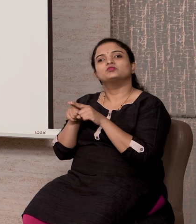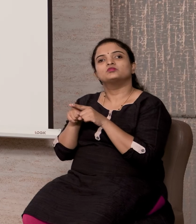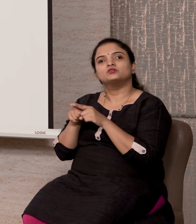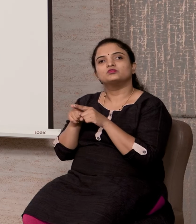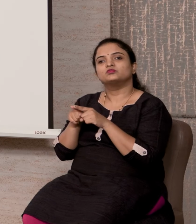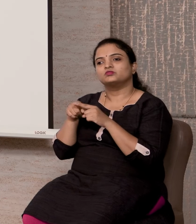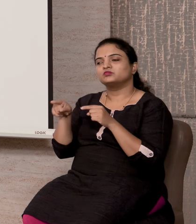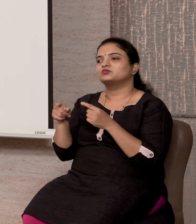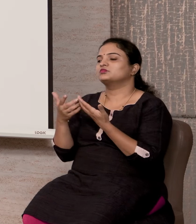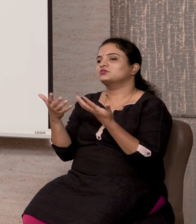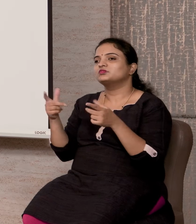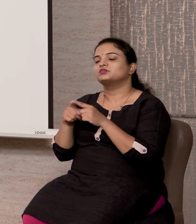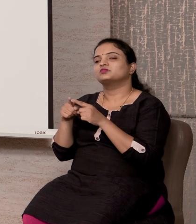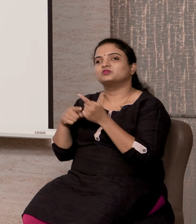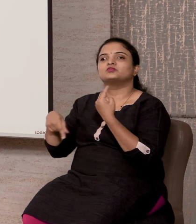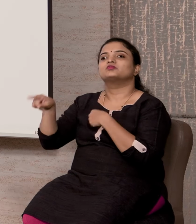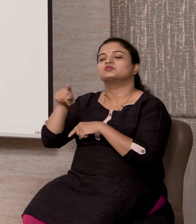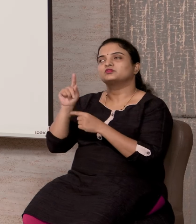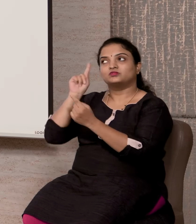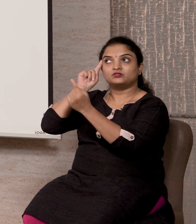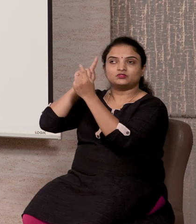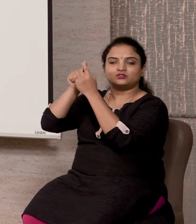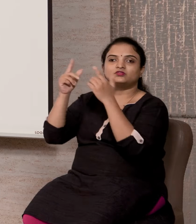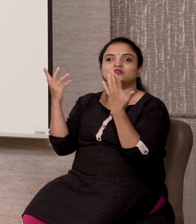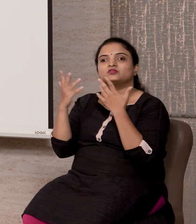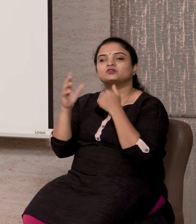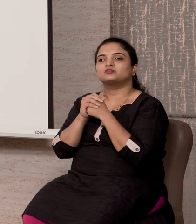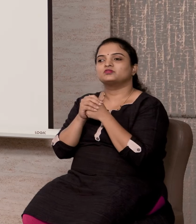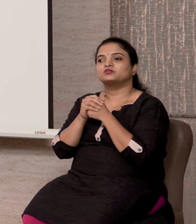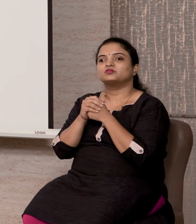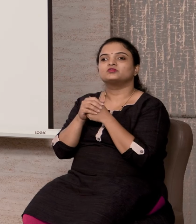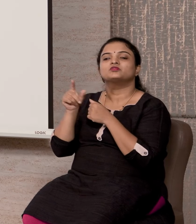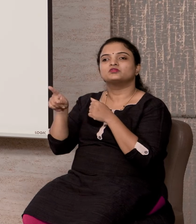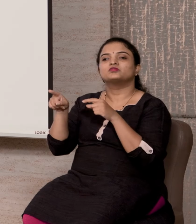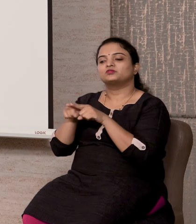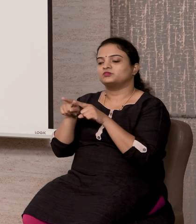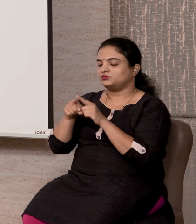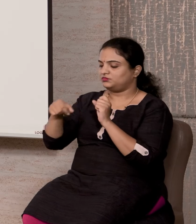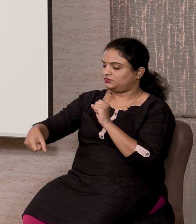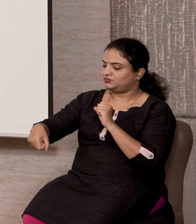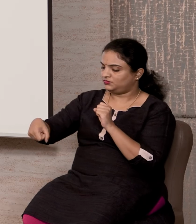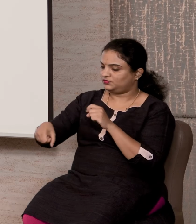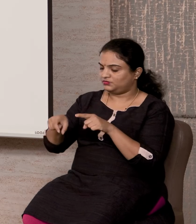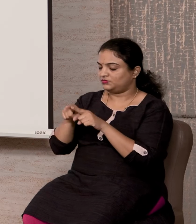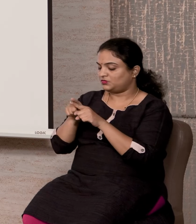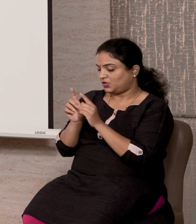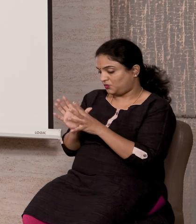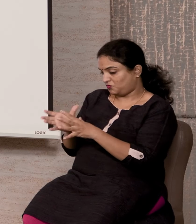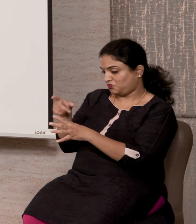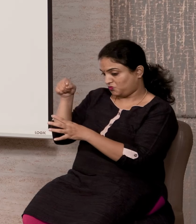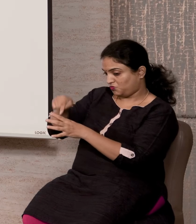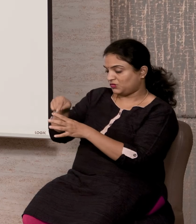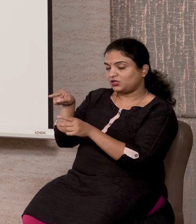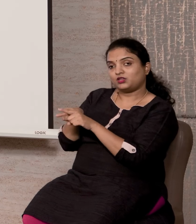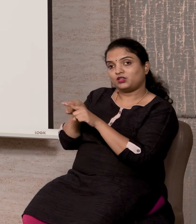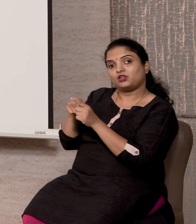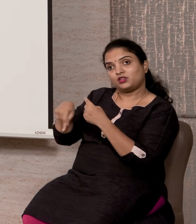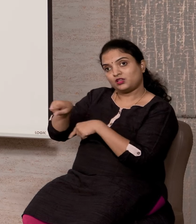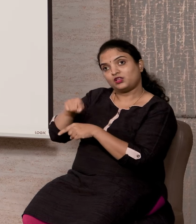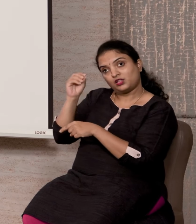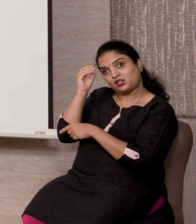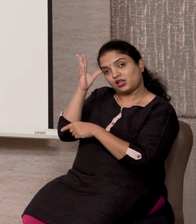is generic for everyone, right? The aim of this type of games, this bucket, is to first sensitize and make students and professionals aware